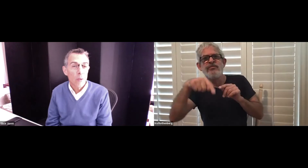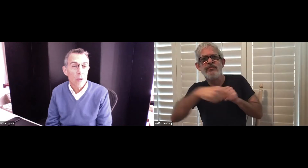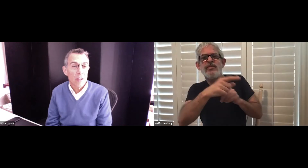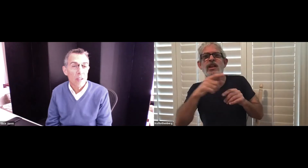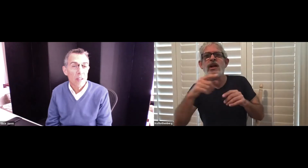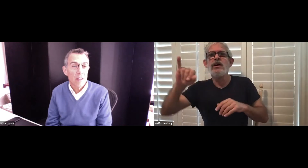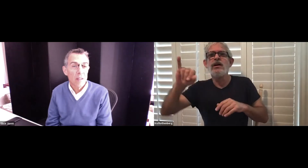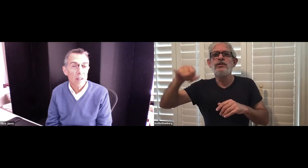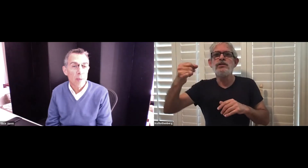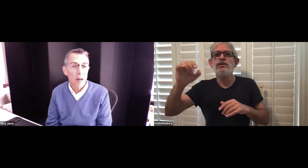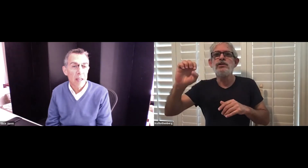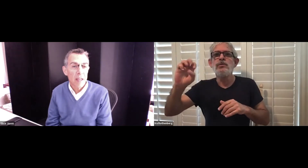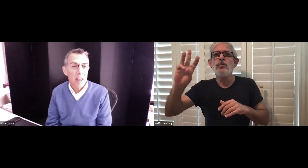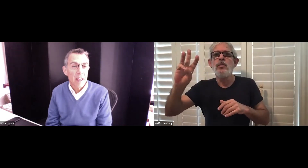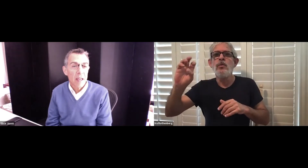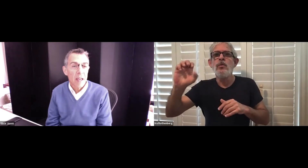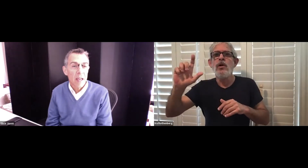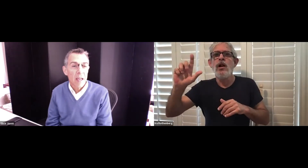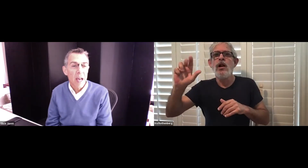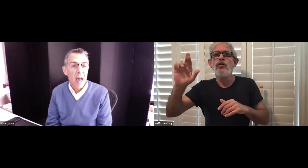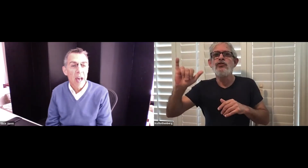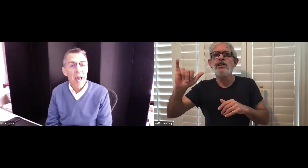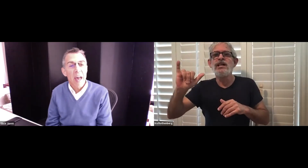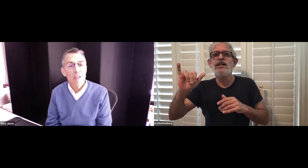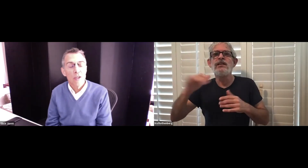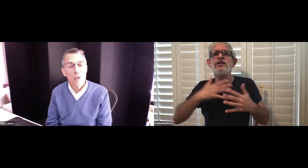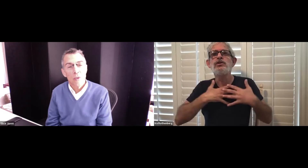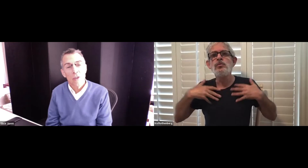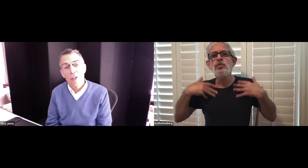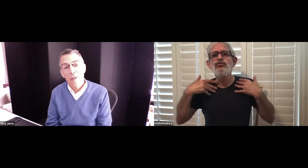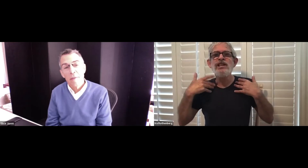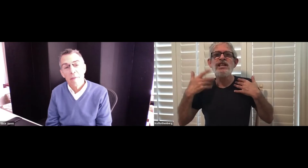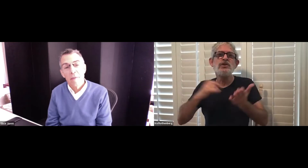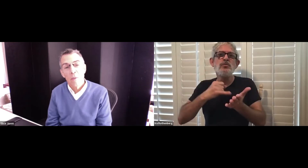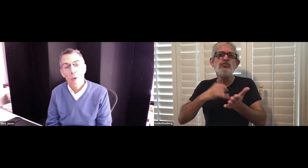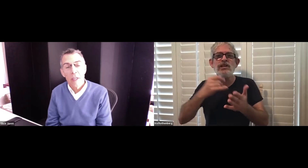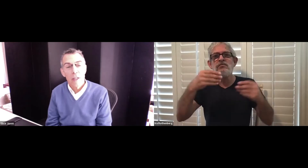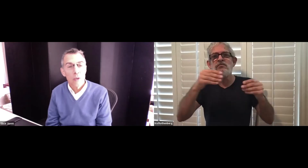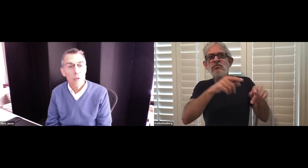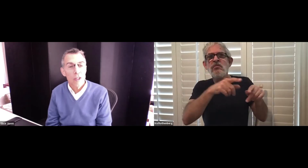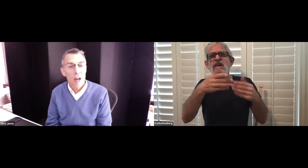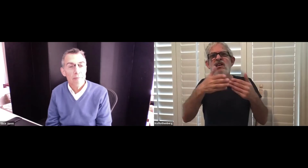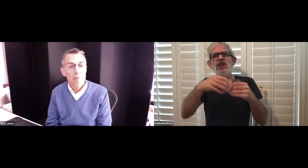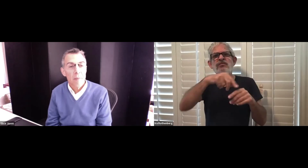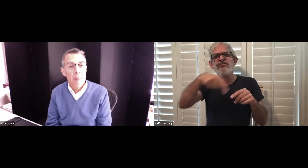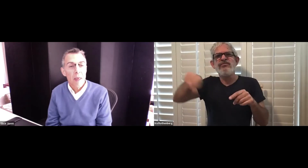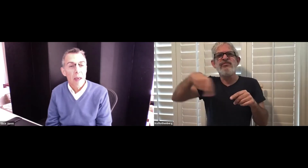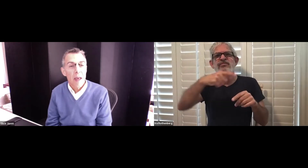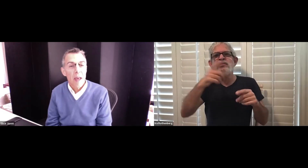worked nearby as a jeweler, working in a jewelry shop. And